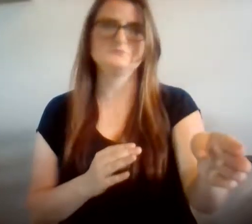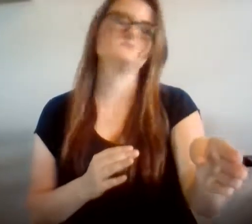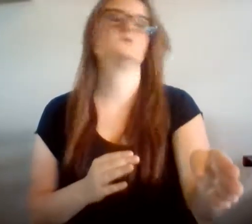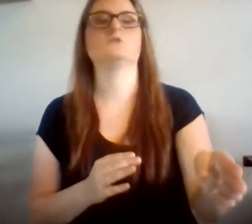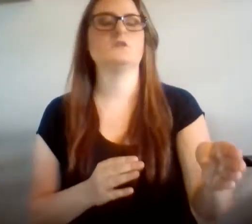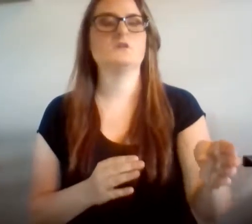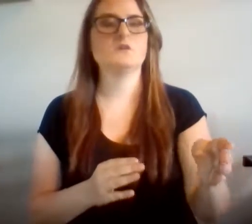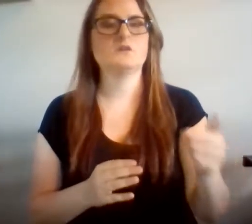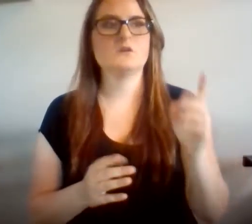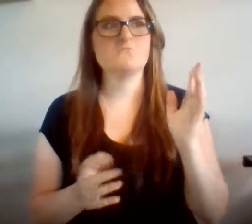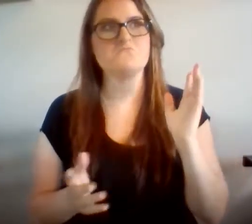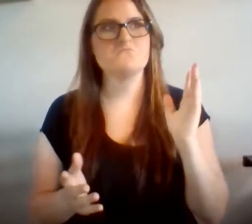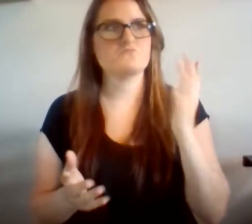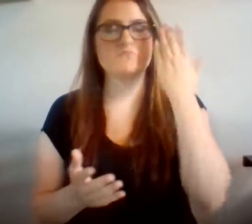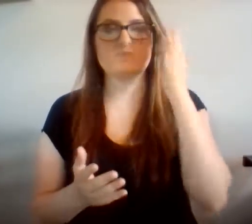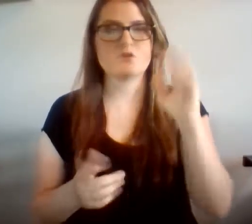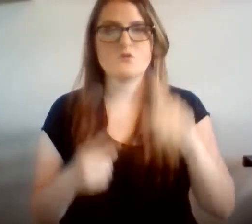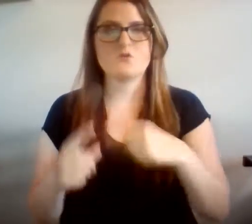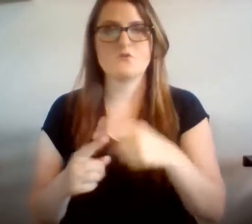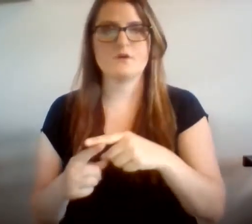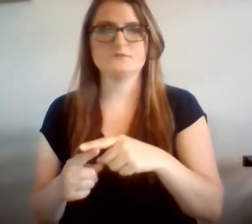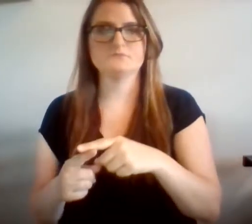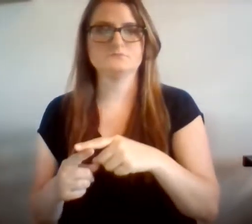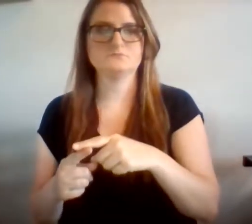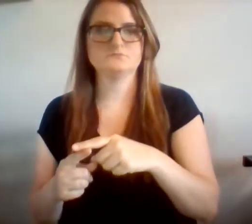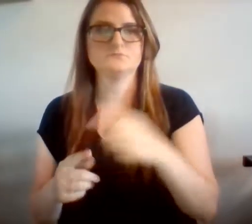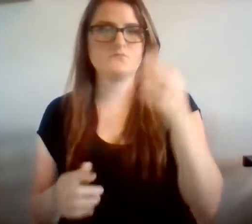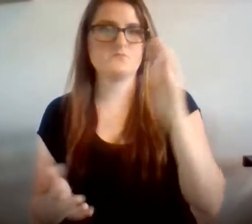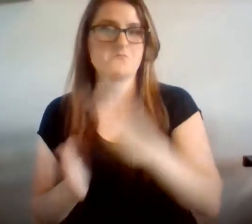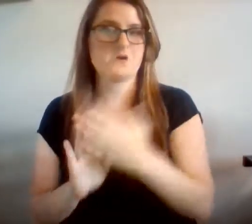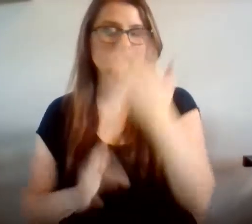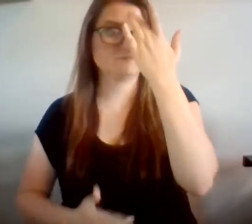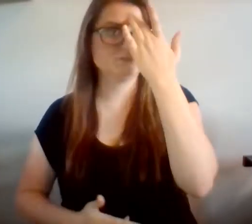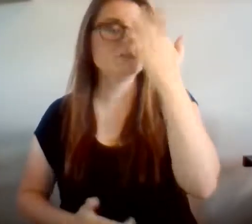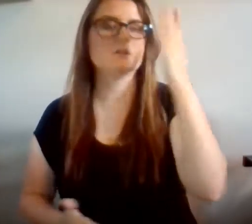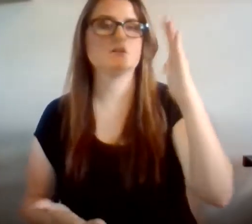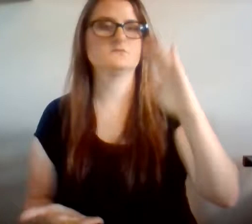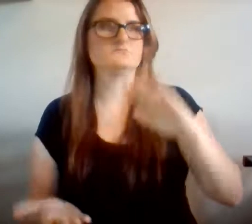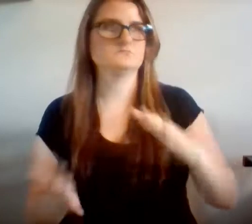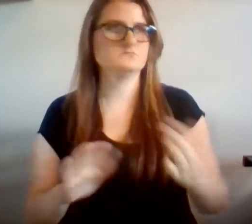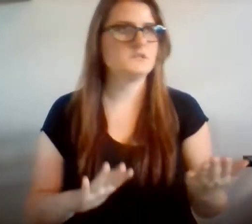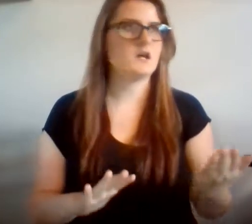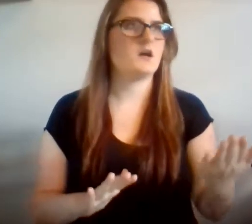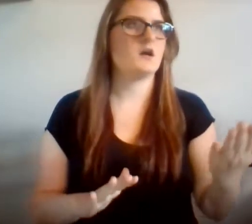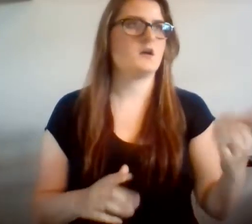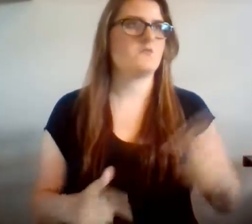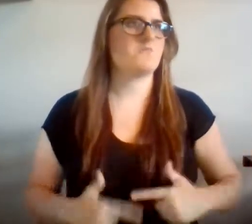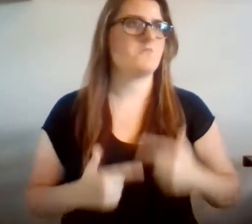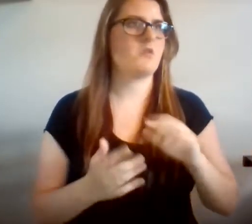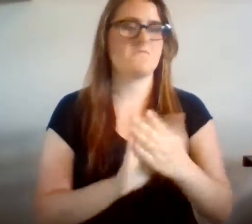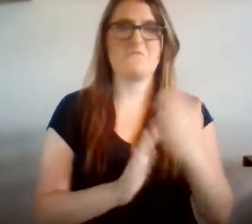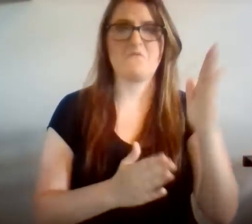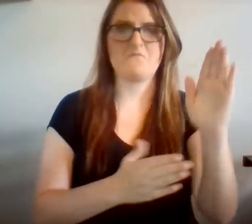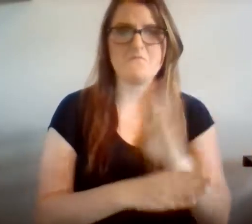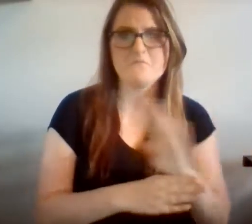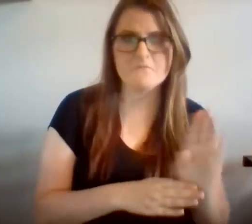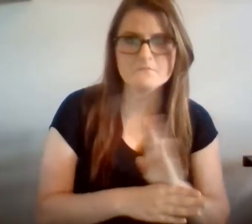for sure when life will get busier," end quote. Knowing that our time is short helps to bring clarity to our